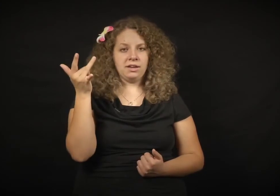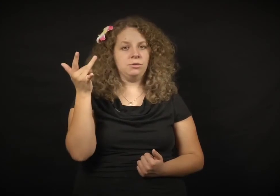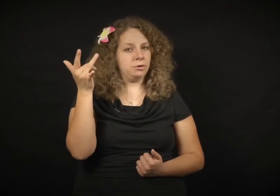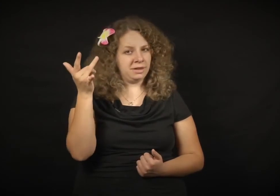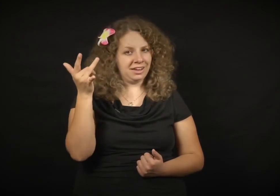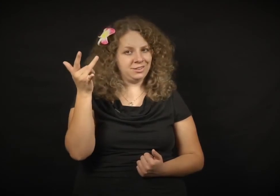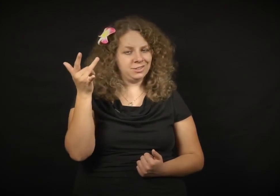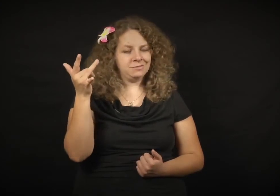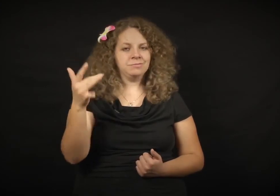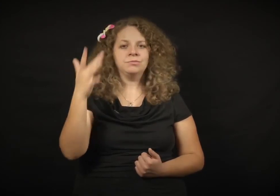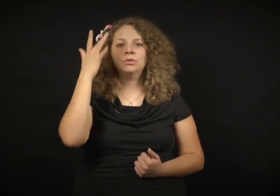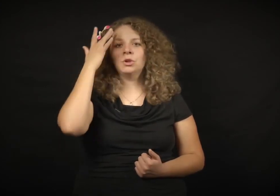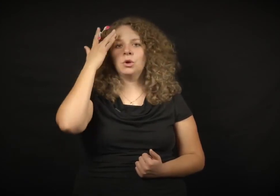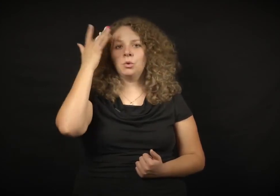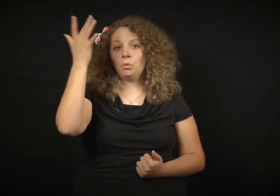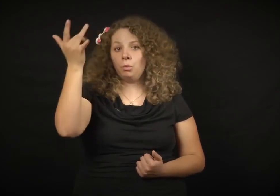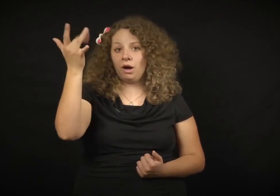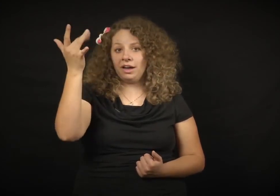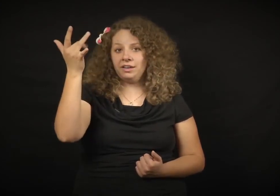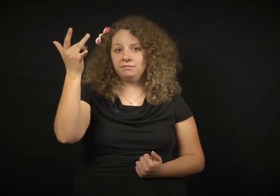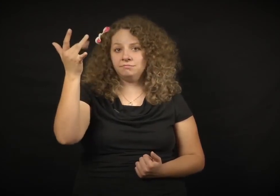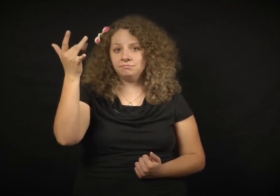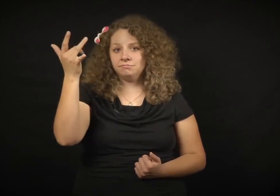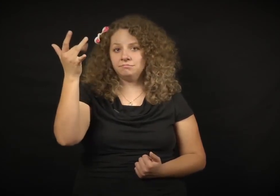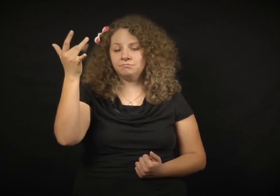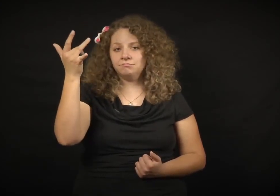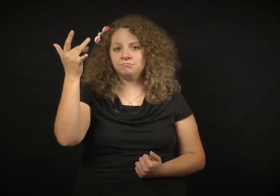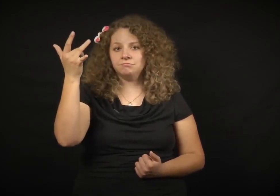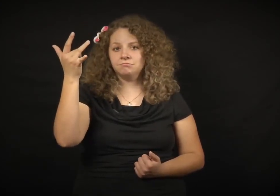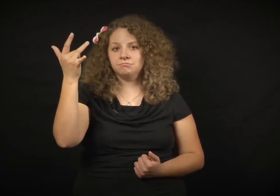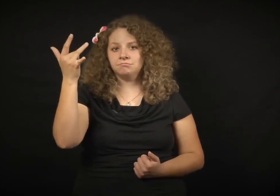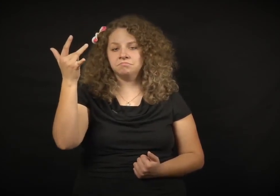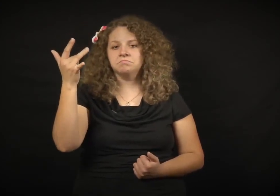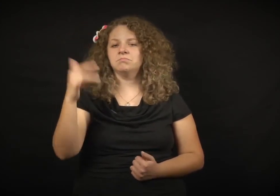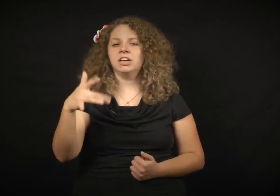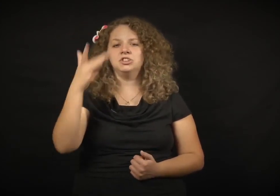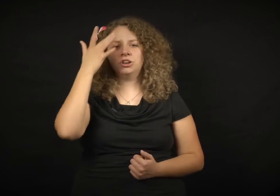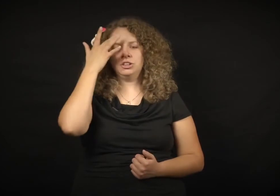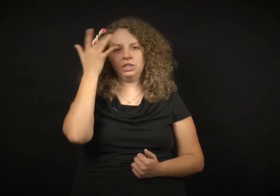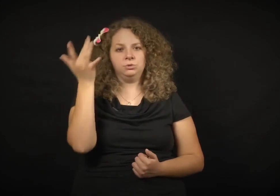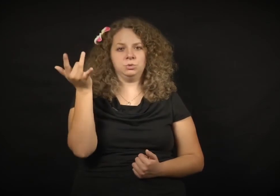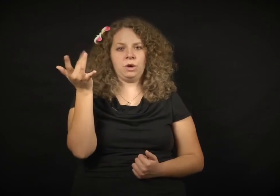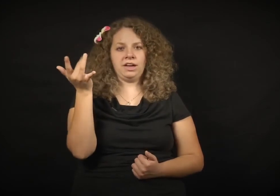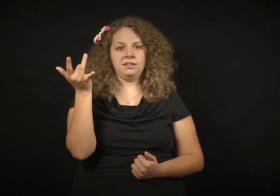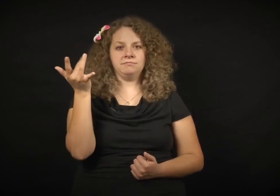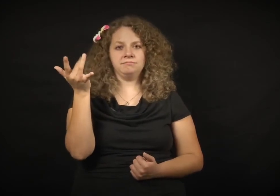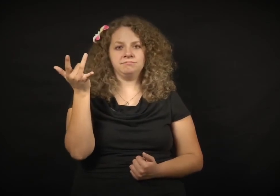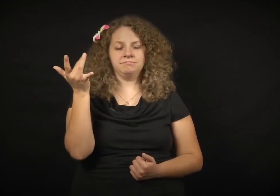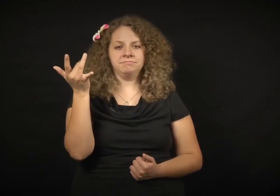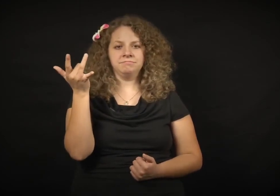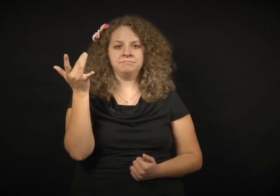or because. Why. I generally use why.